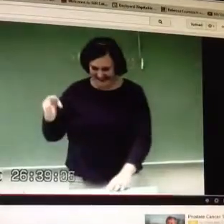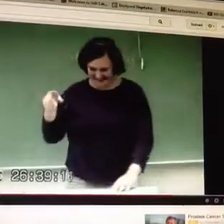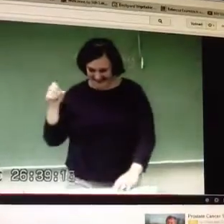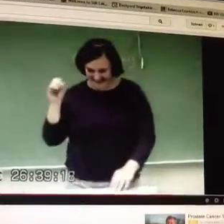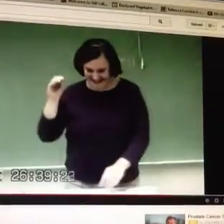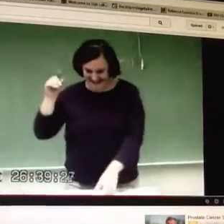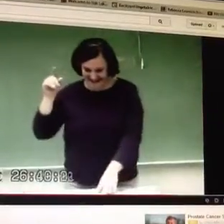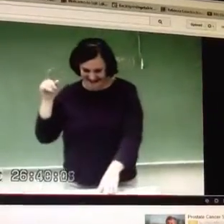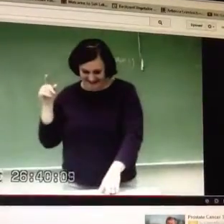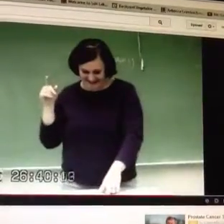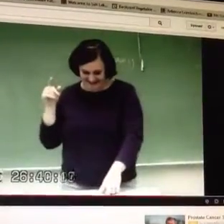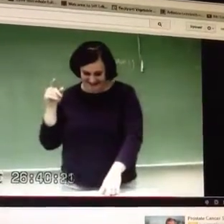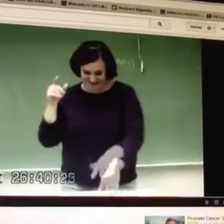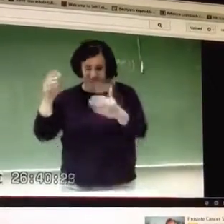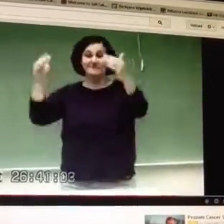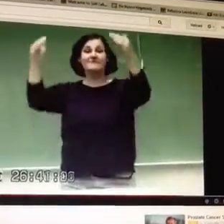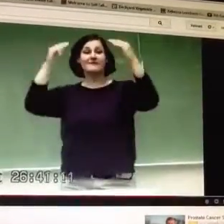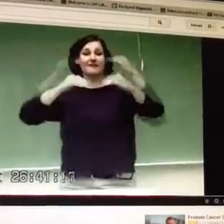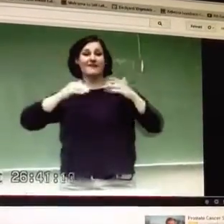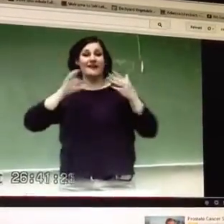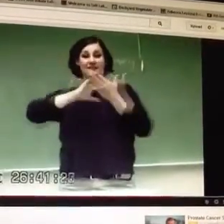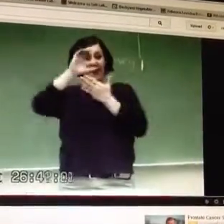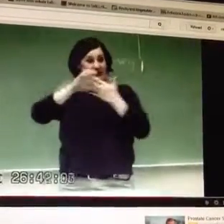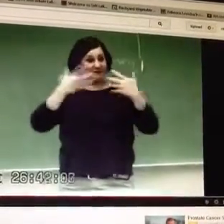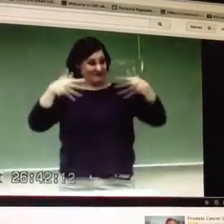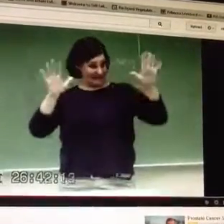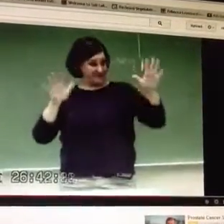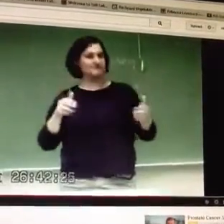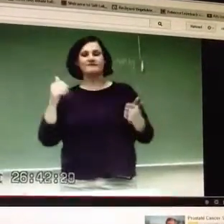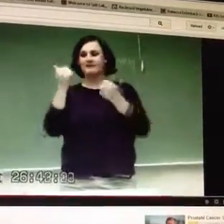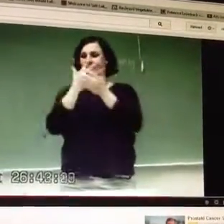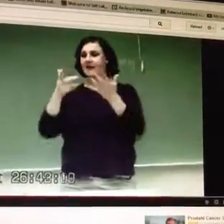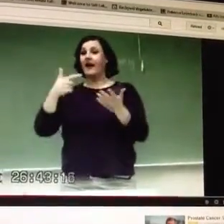They're teasing me about my being late, not wanting to be late.